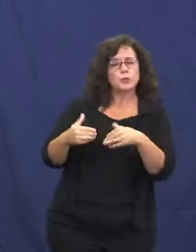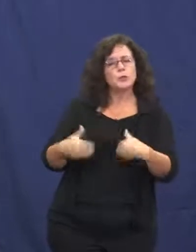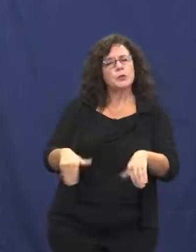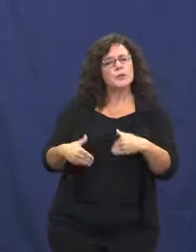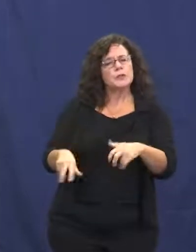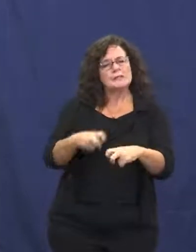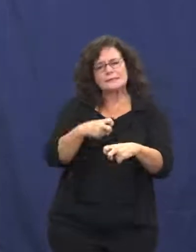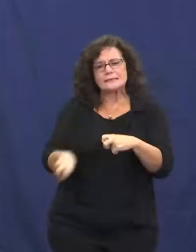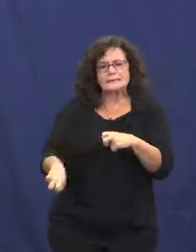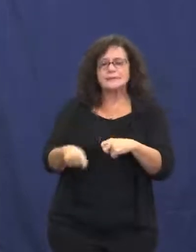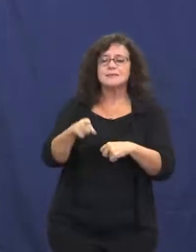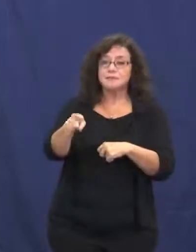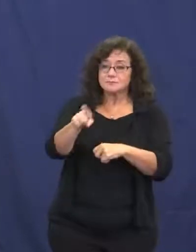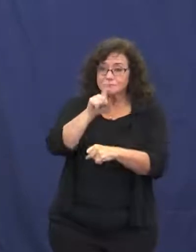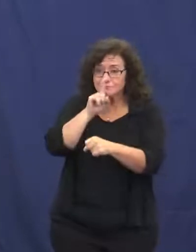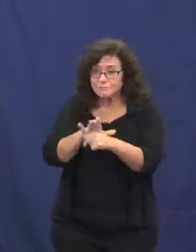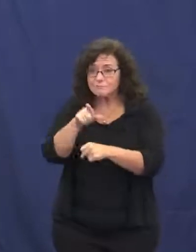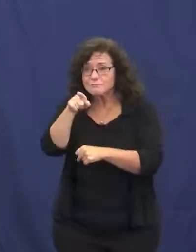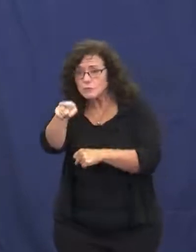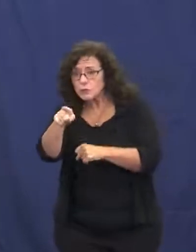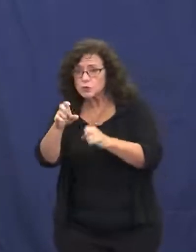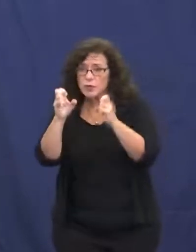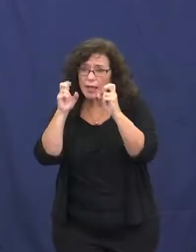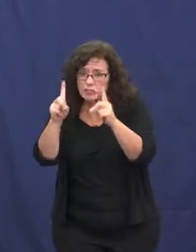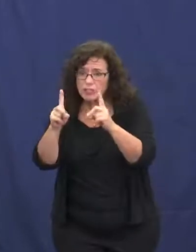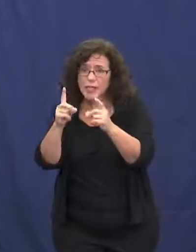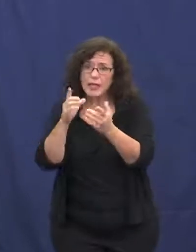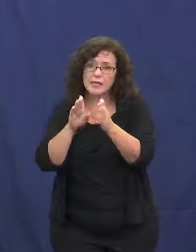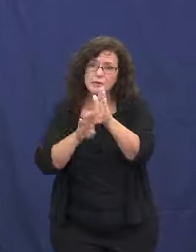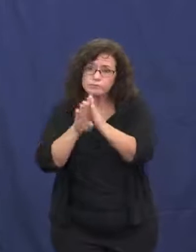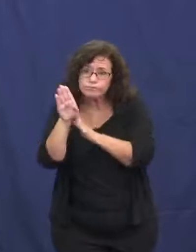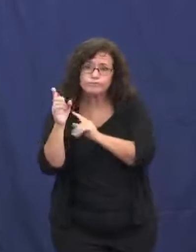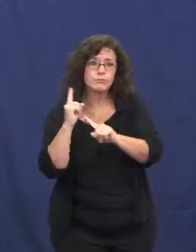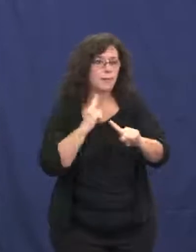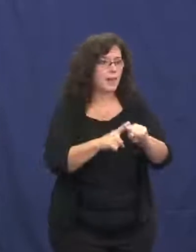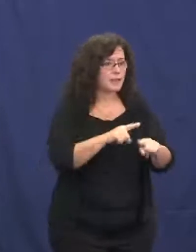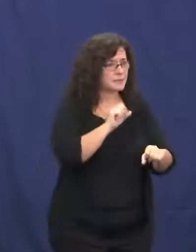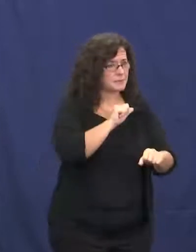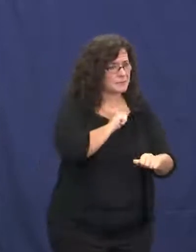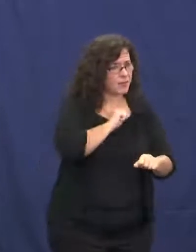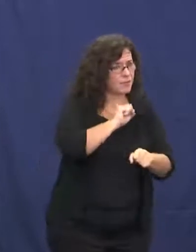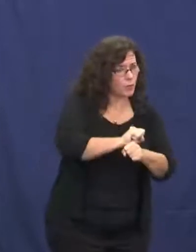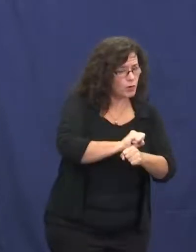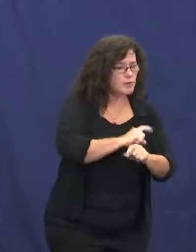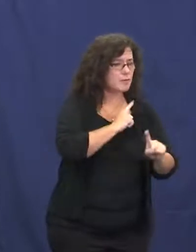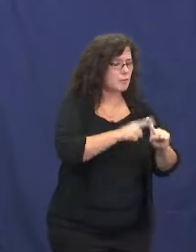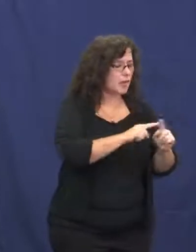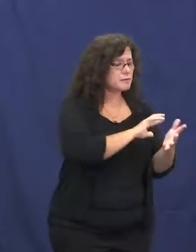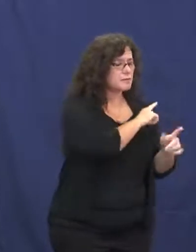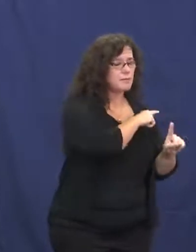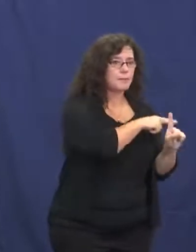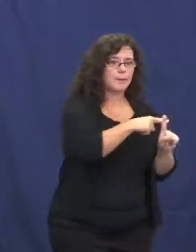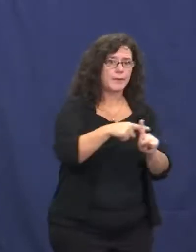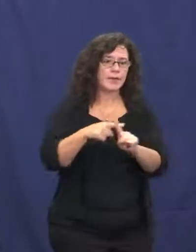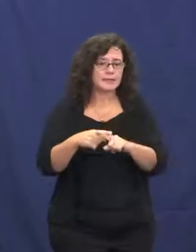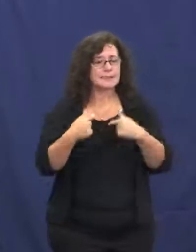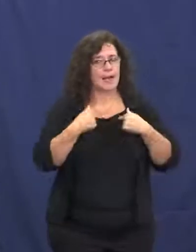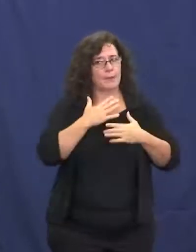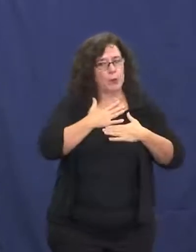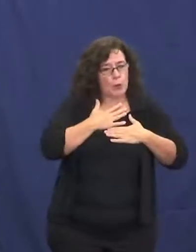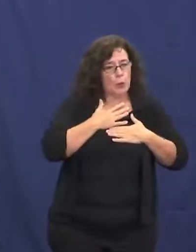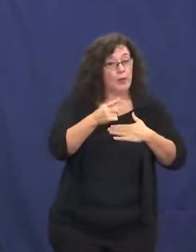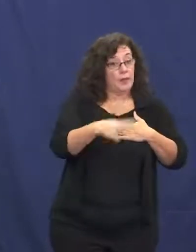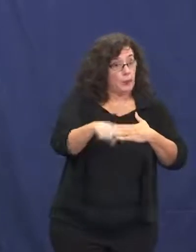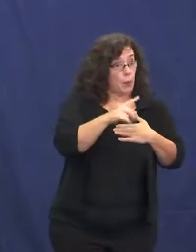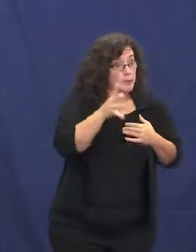their education and working and everything else. My heart goes out to all those that have the younger kids that